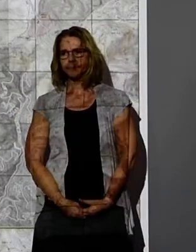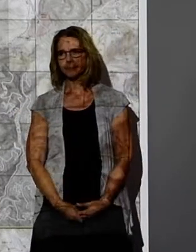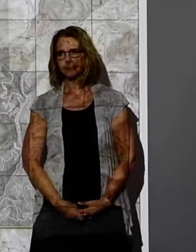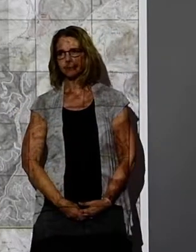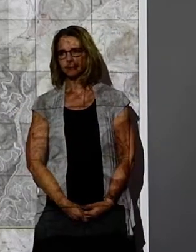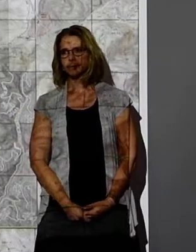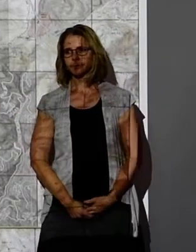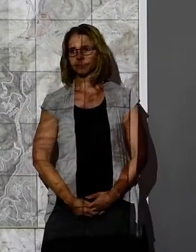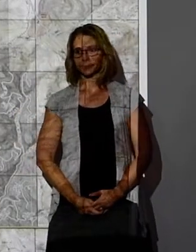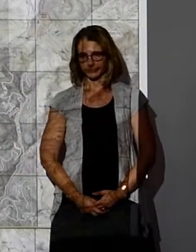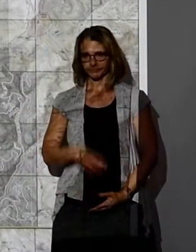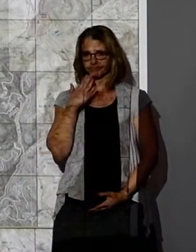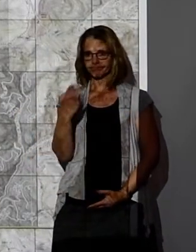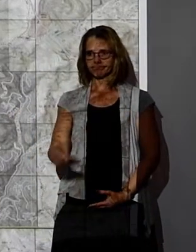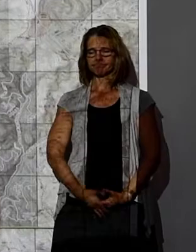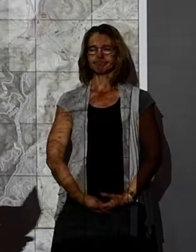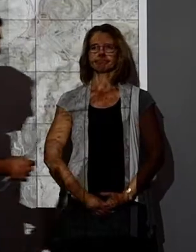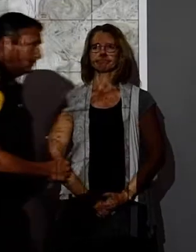Okay, thanks.